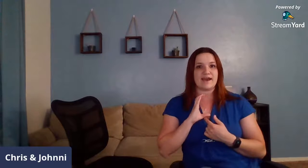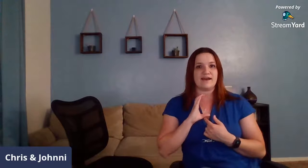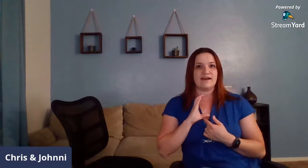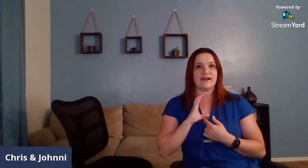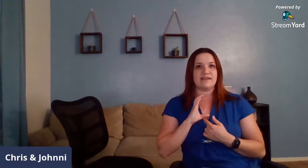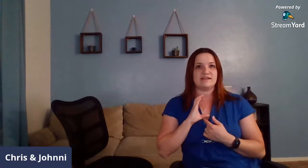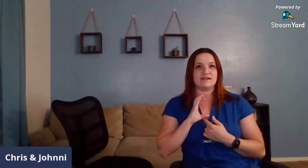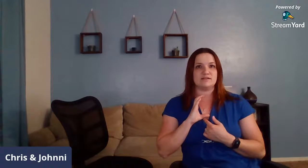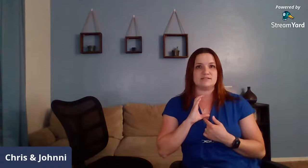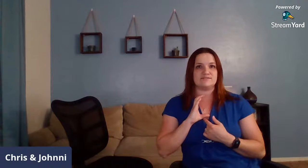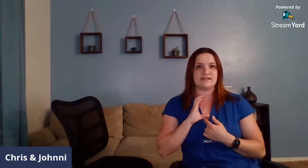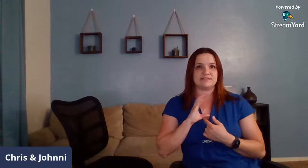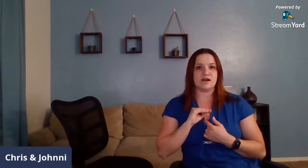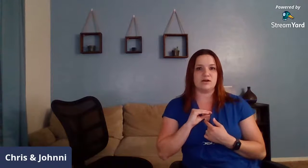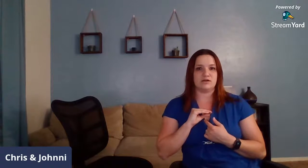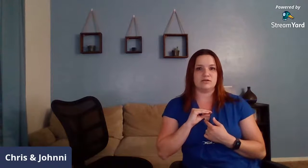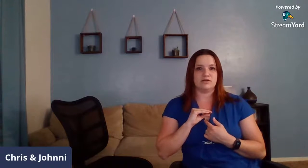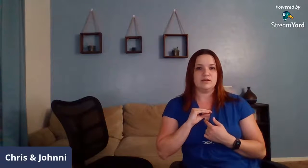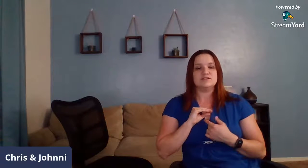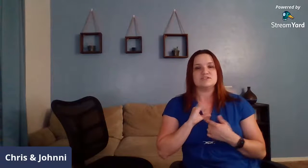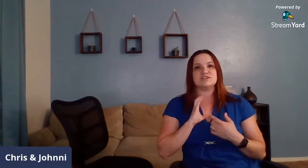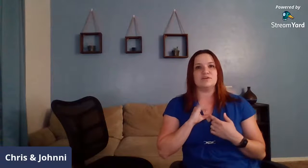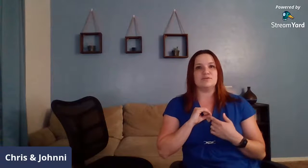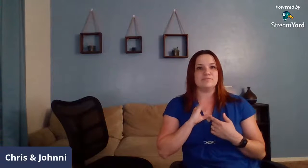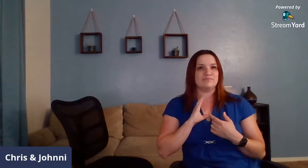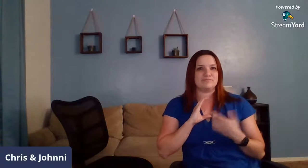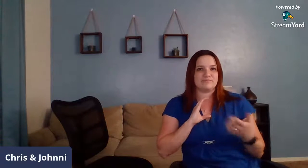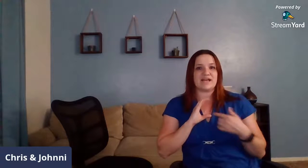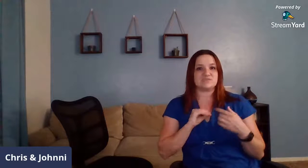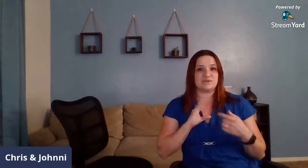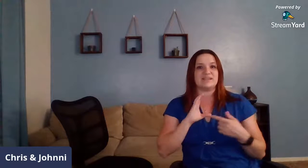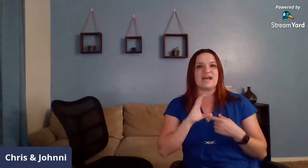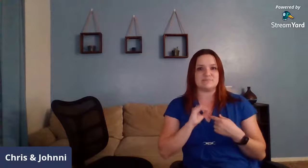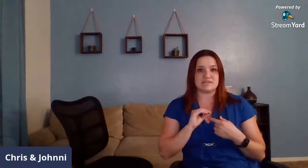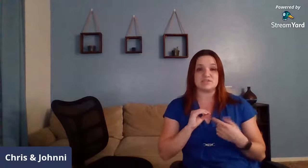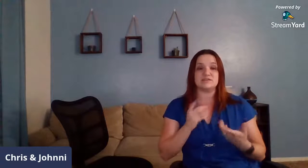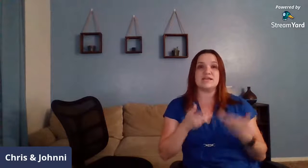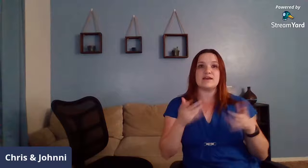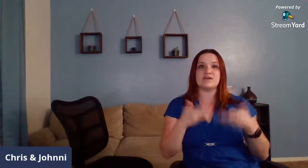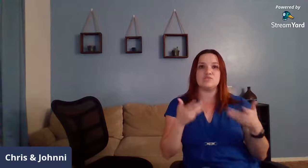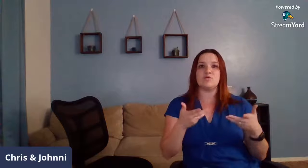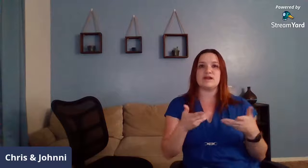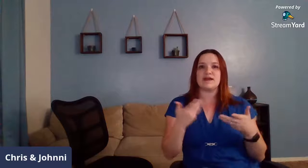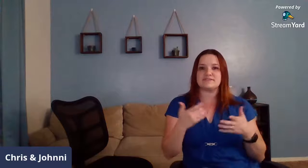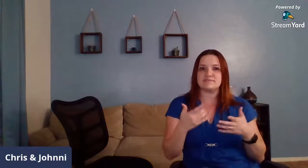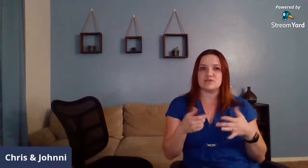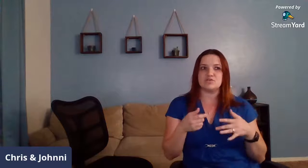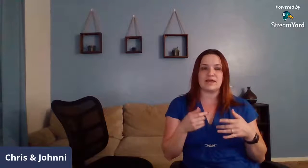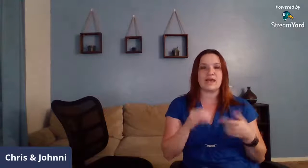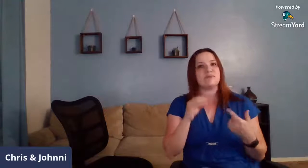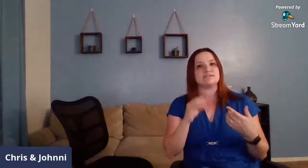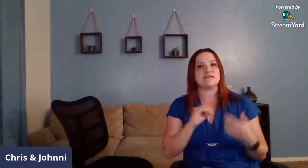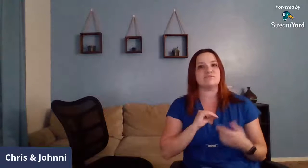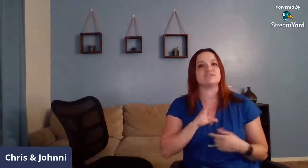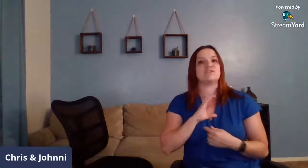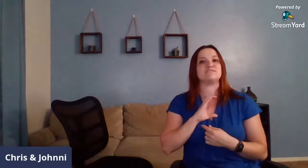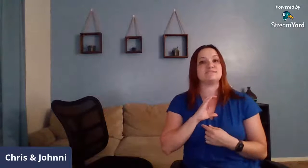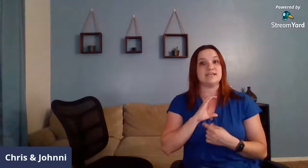yeah, and then it deflates. Oh, so that's what that means. So you want to have somebody who like helps keep your